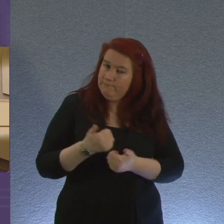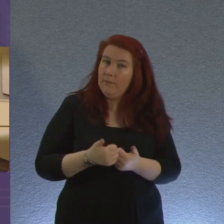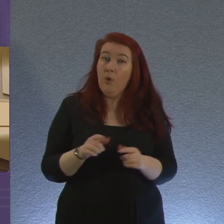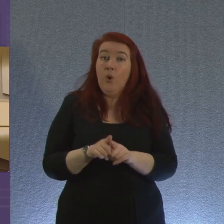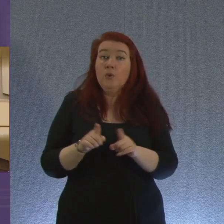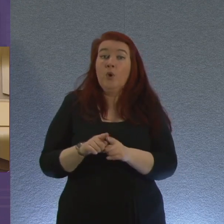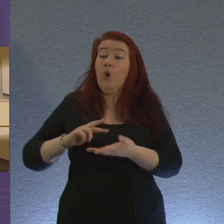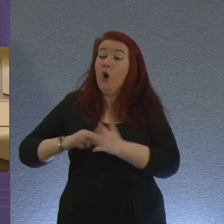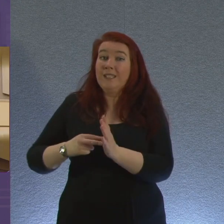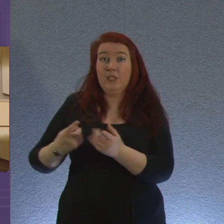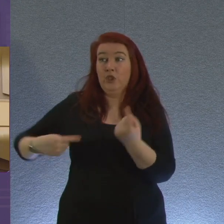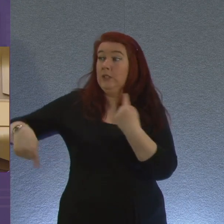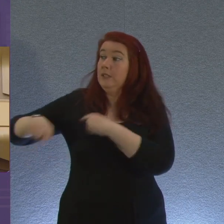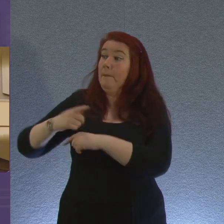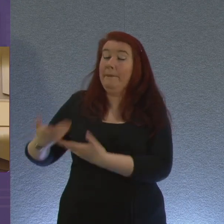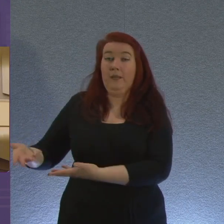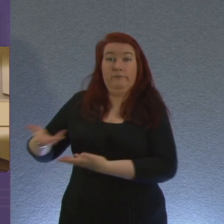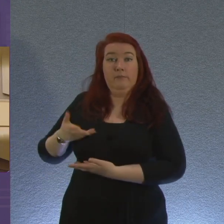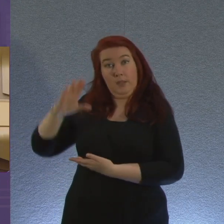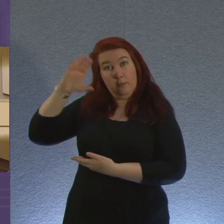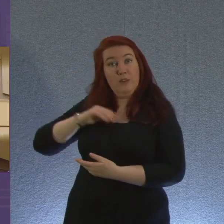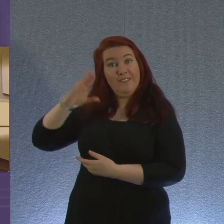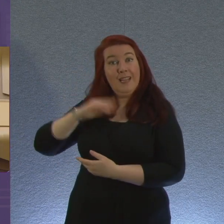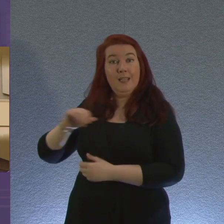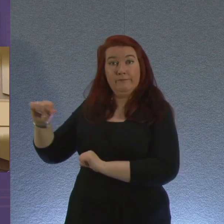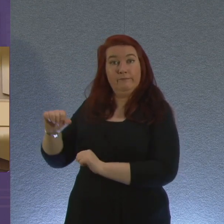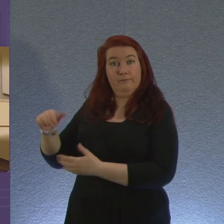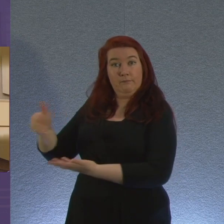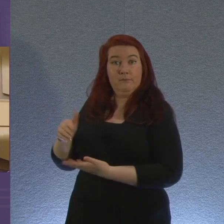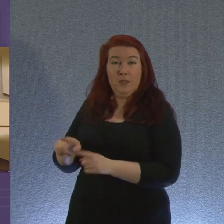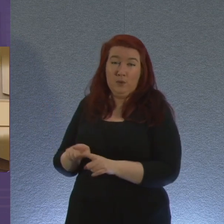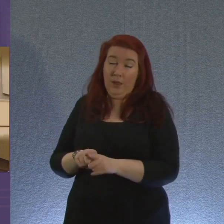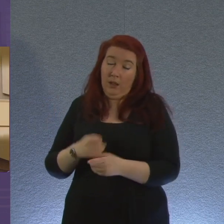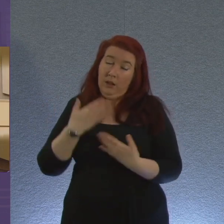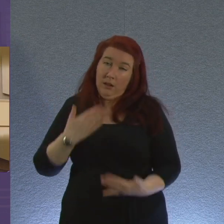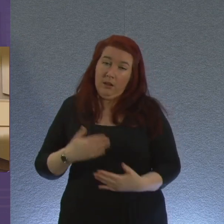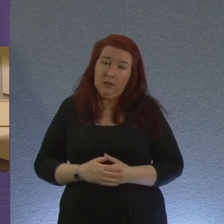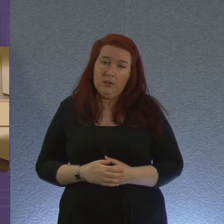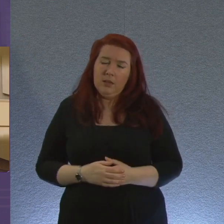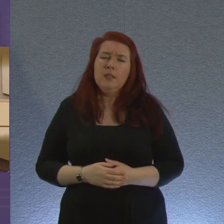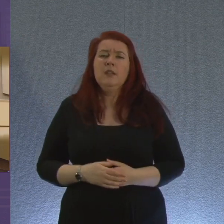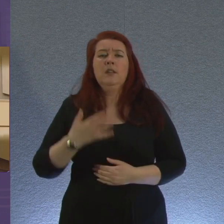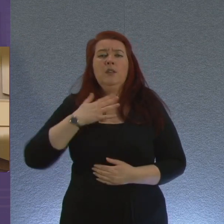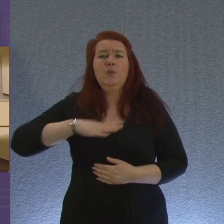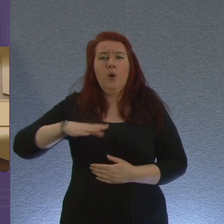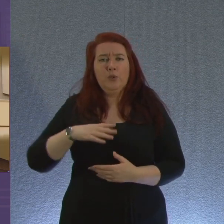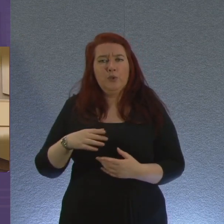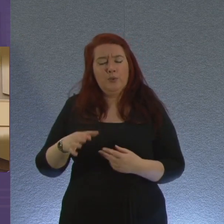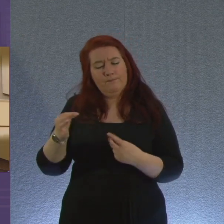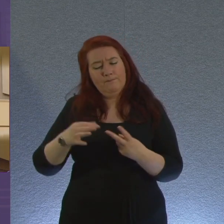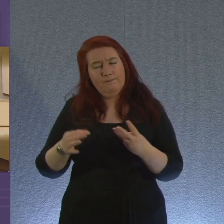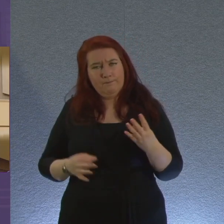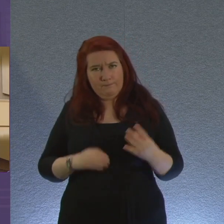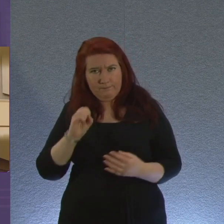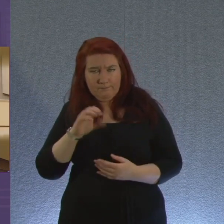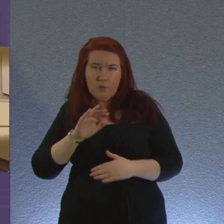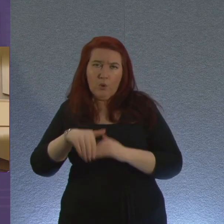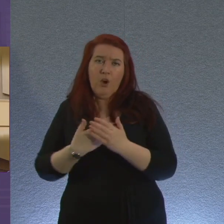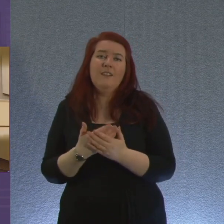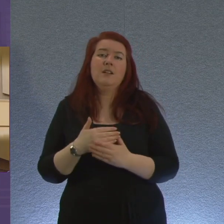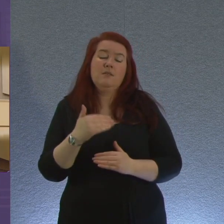turned round briefings in a very, very short space of time last night and this morning. And for the record, I just want to make some brief observations, principally on Schedule 4, the